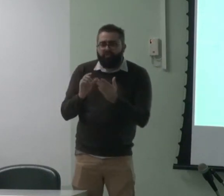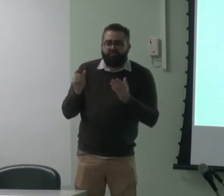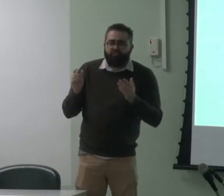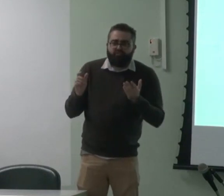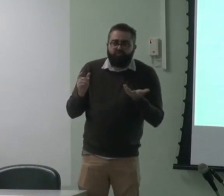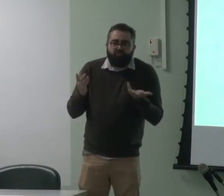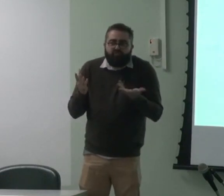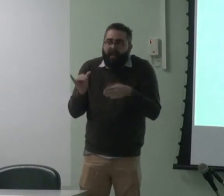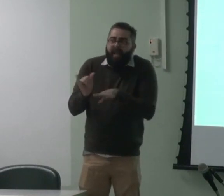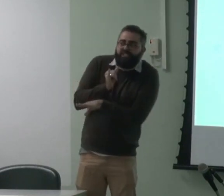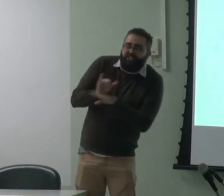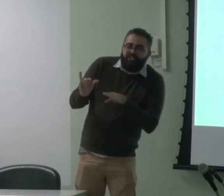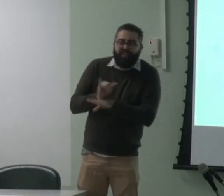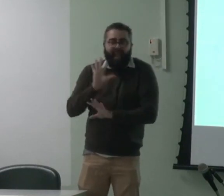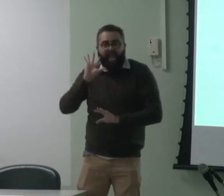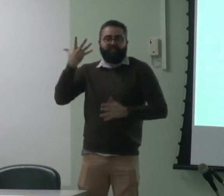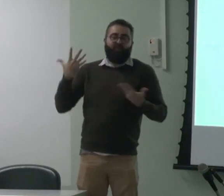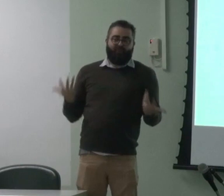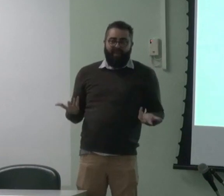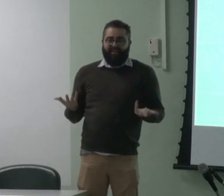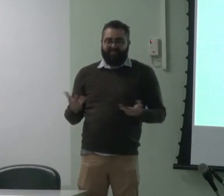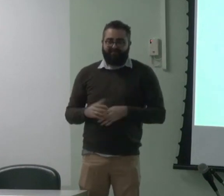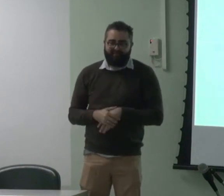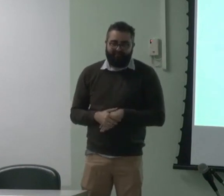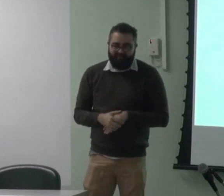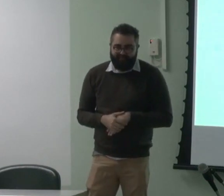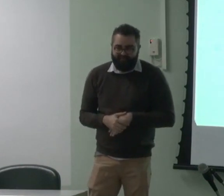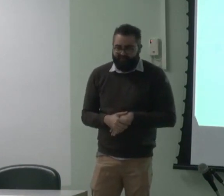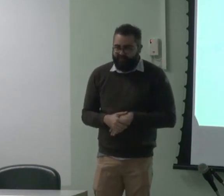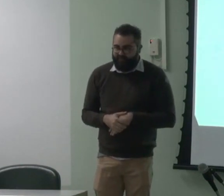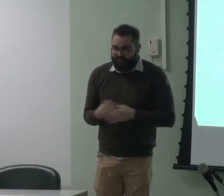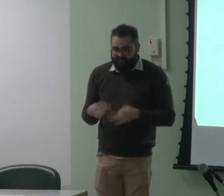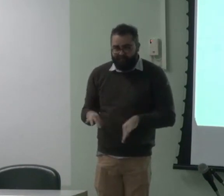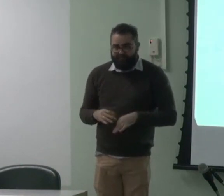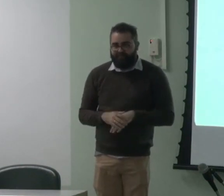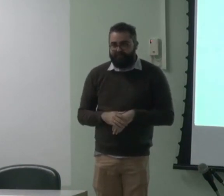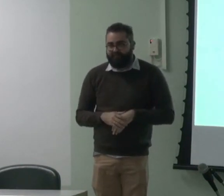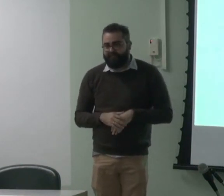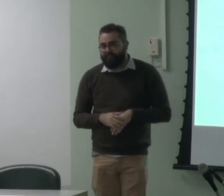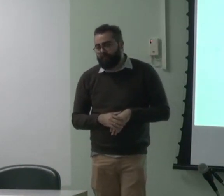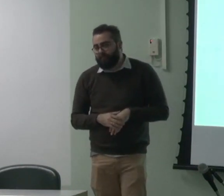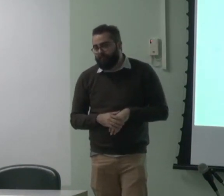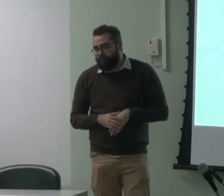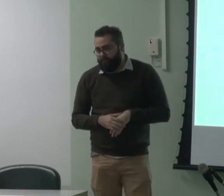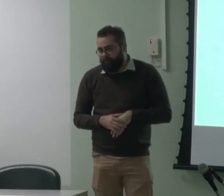not necessarily to solve it.